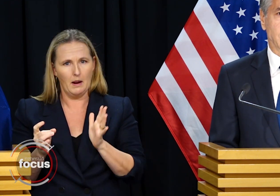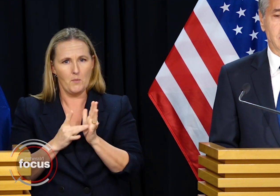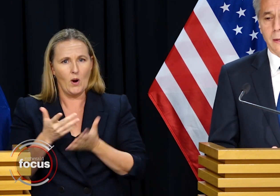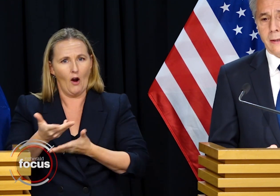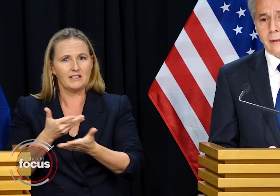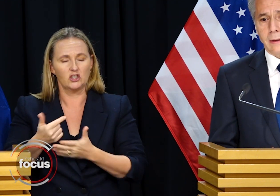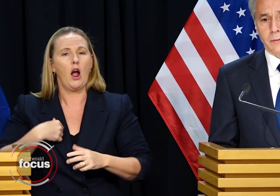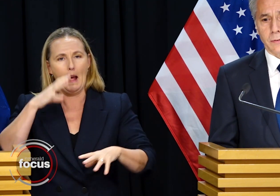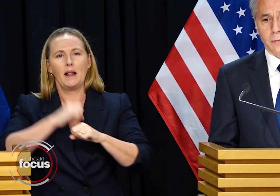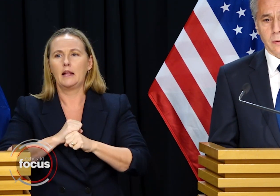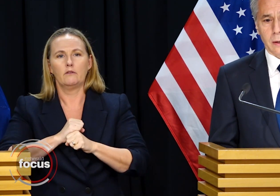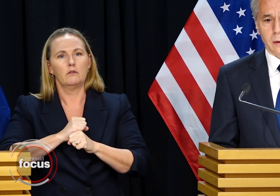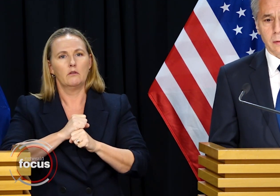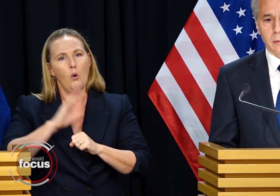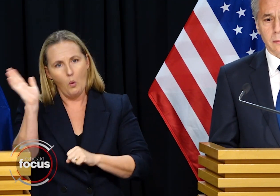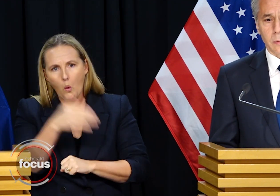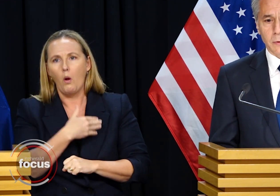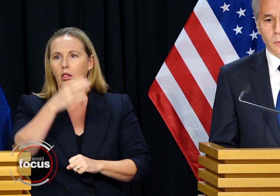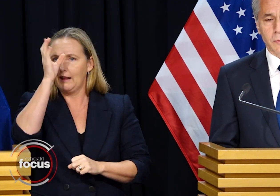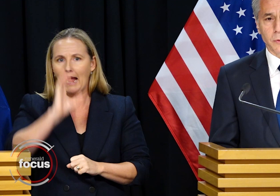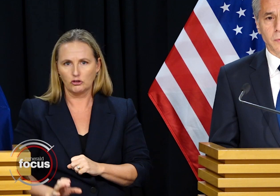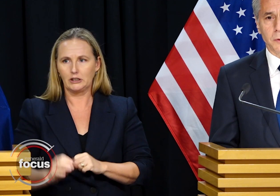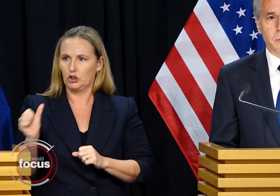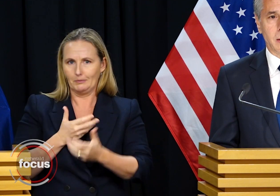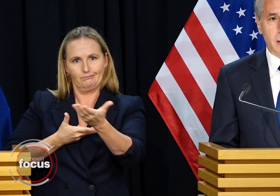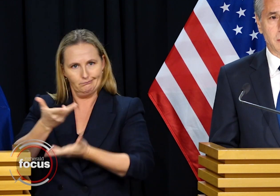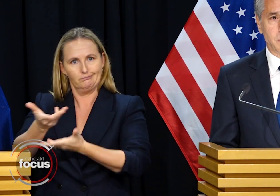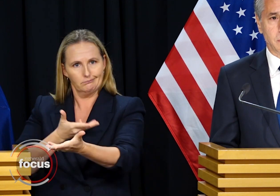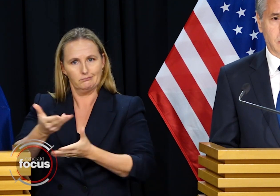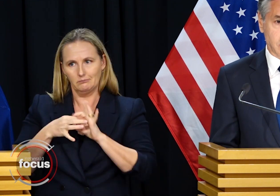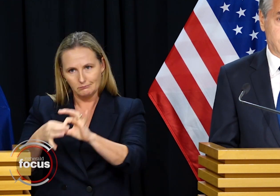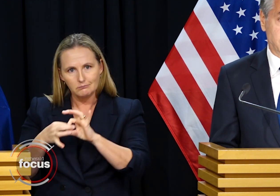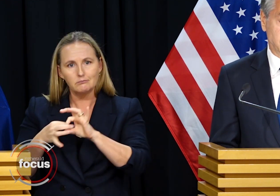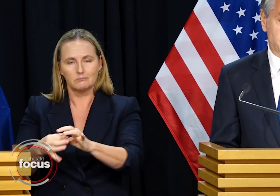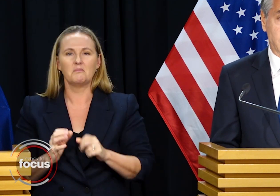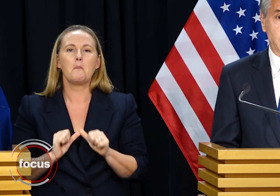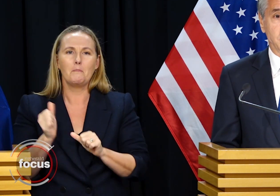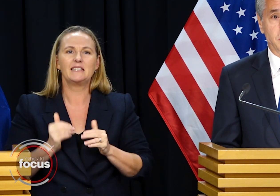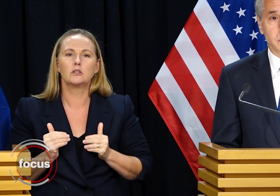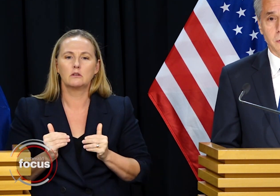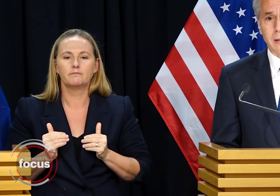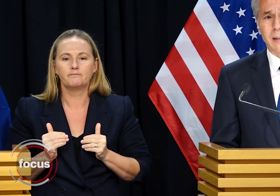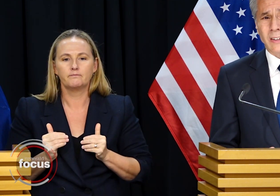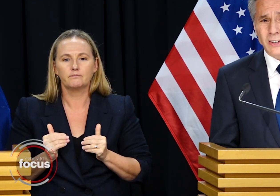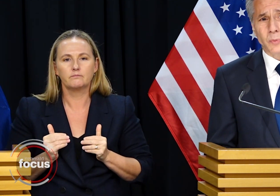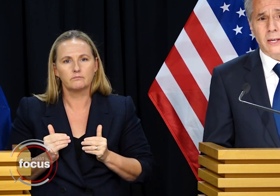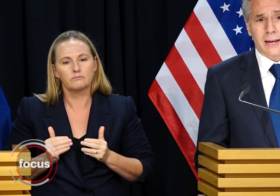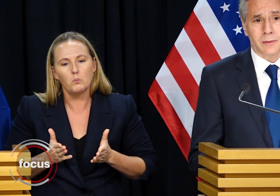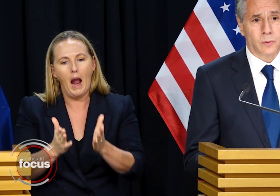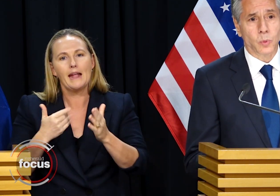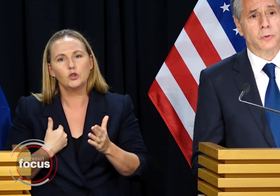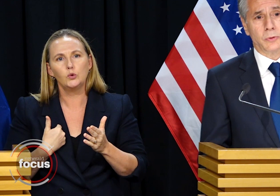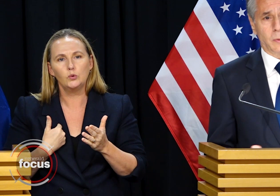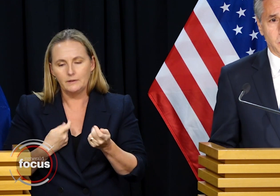take part in. It's the best way, first of all, to try to manage our very real differences, to see if we